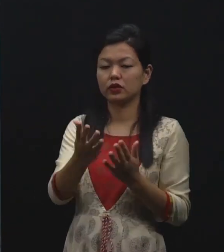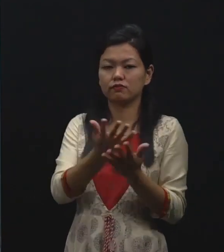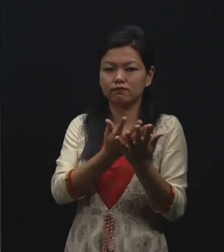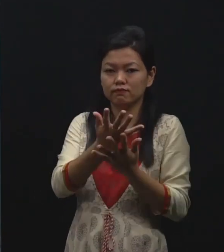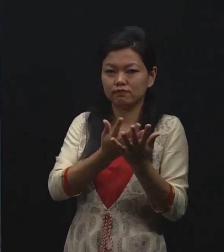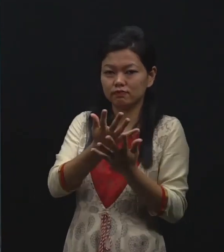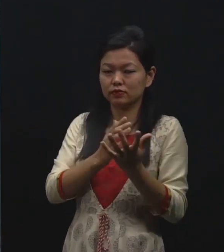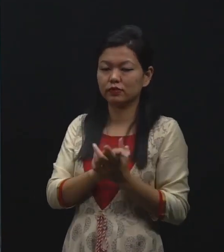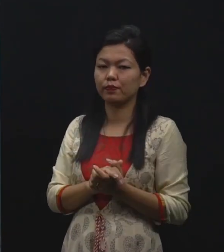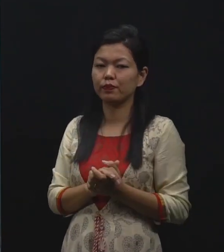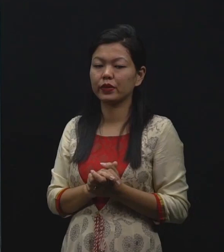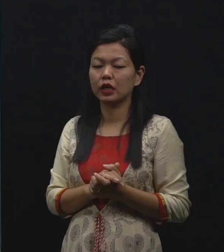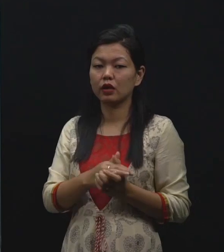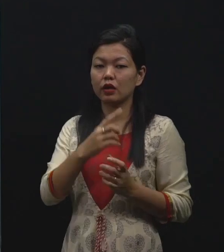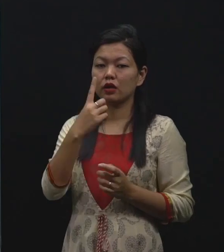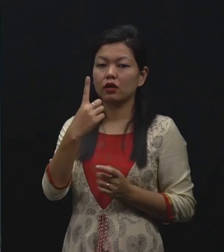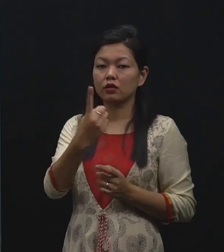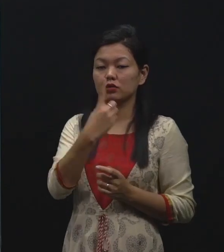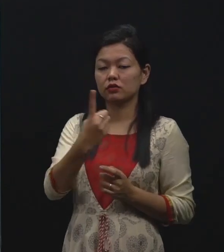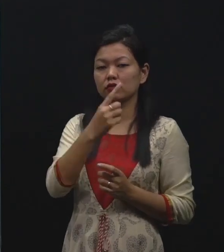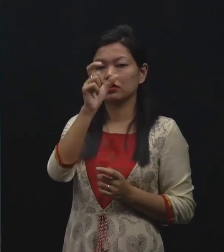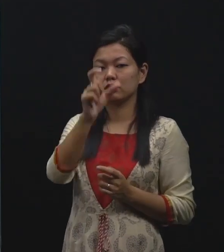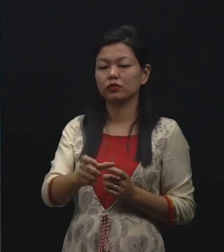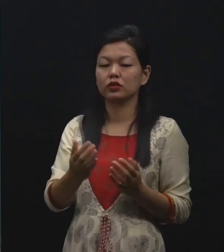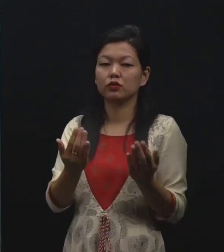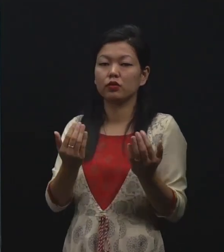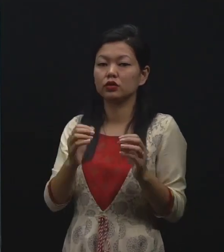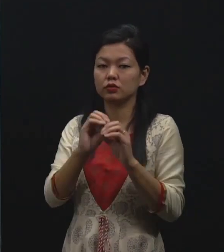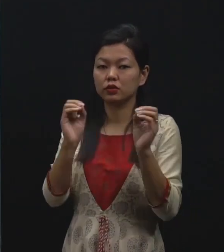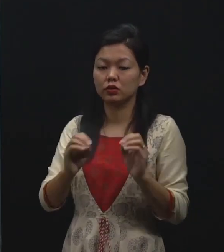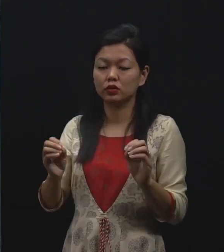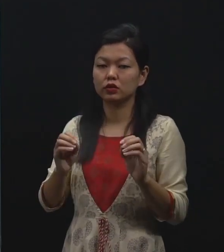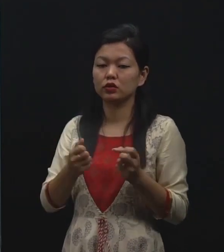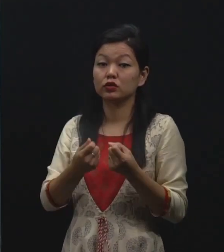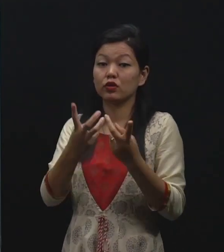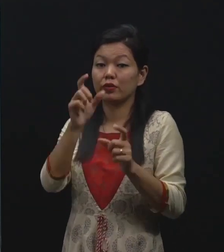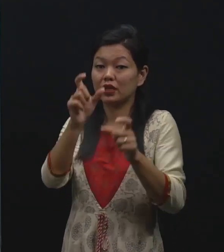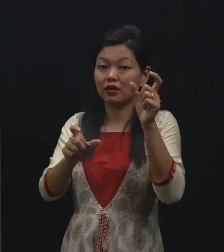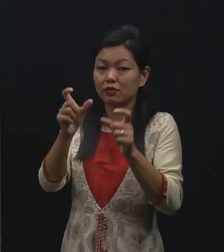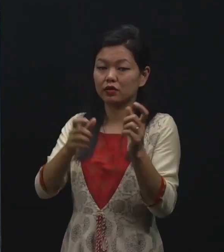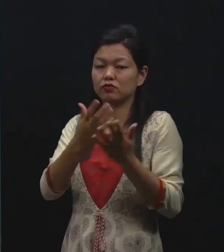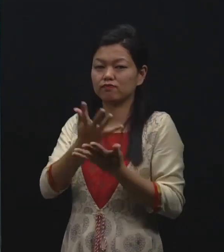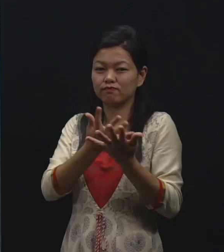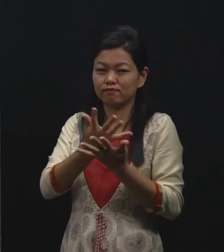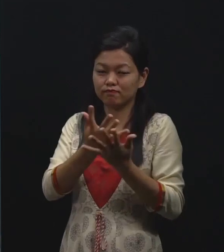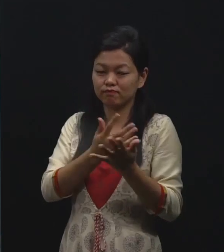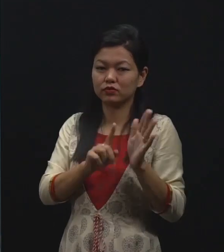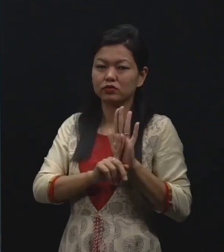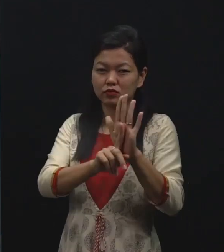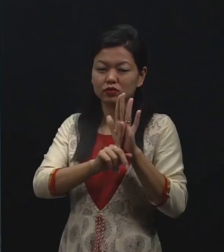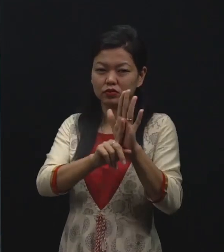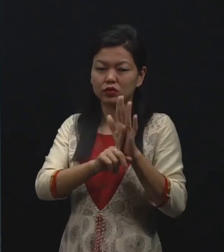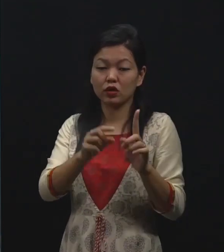A single person cannot solve this case, so many people are involved in a court. Now this role of the public prosecutor, what they